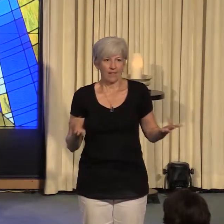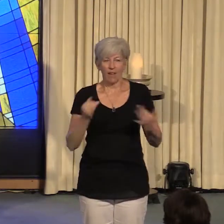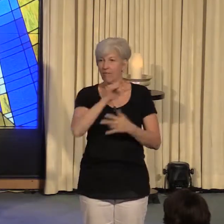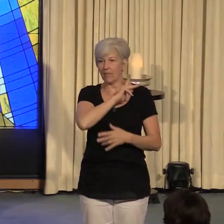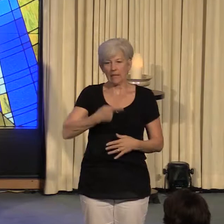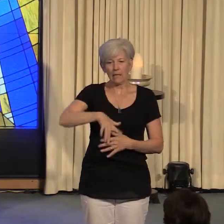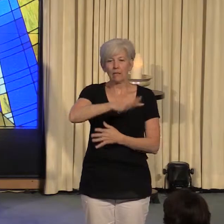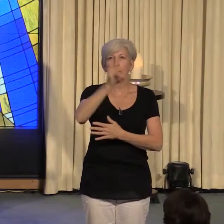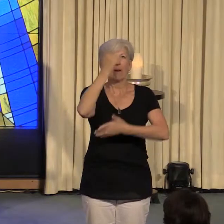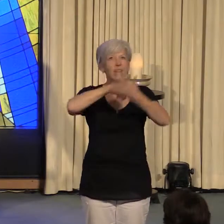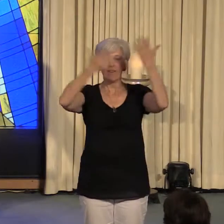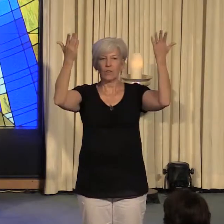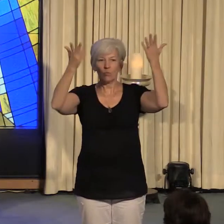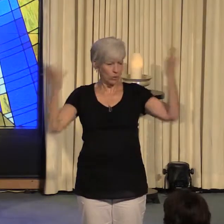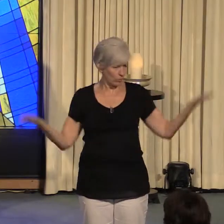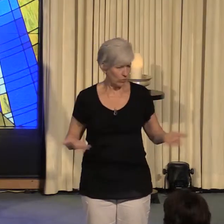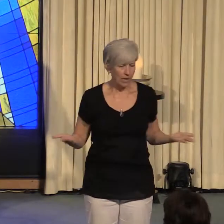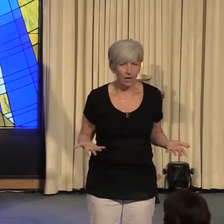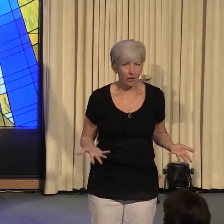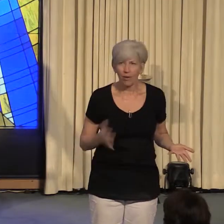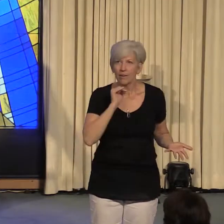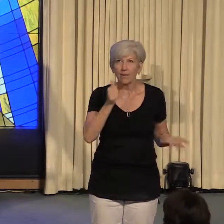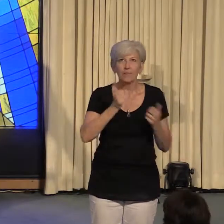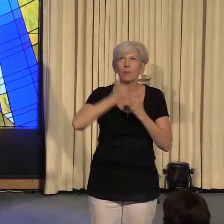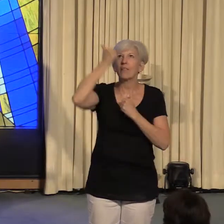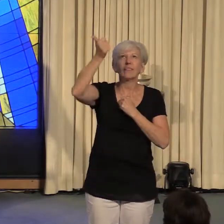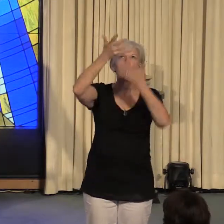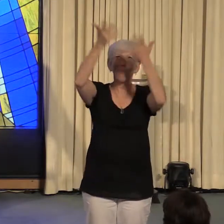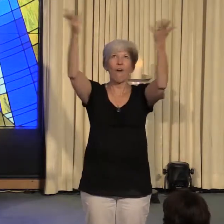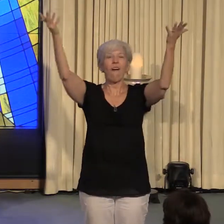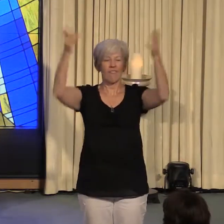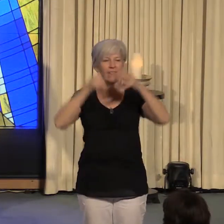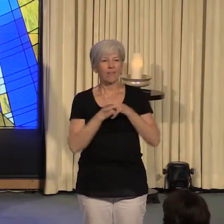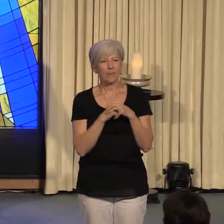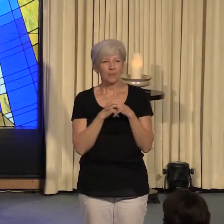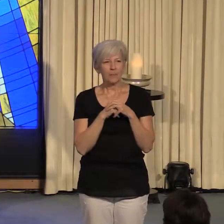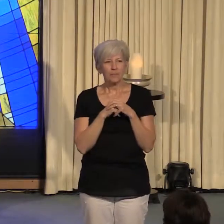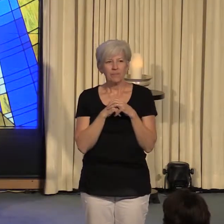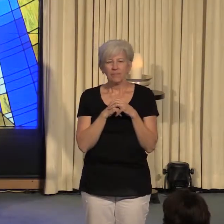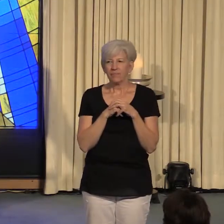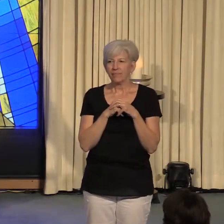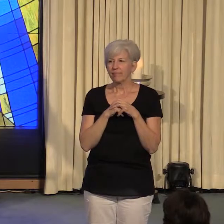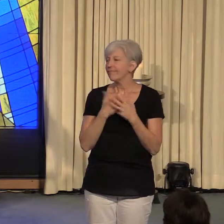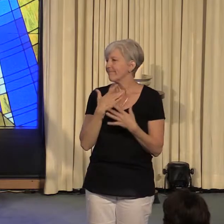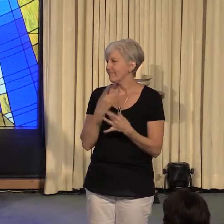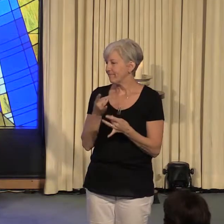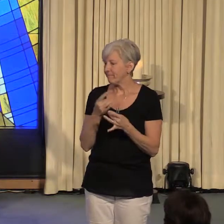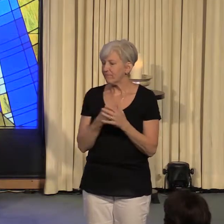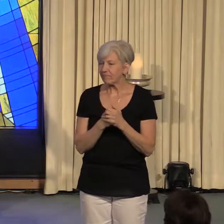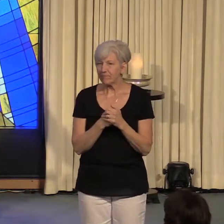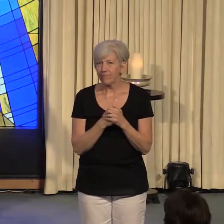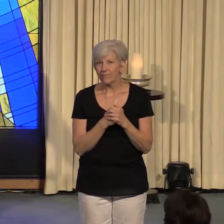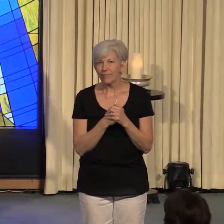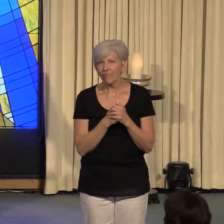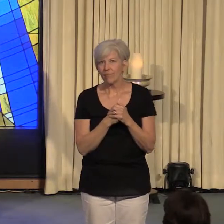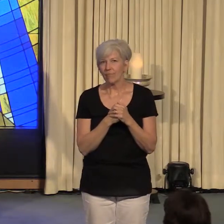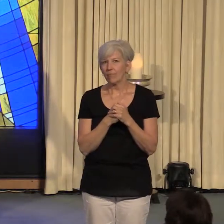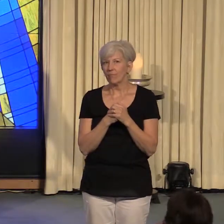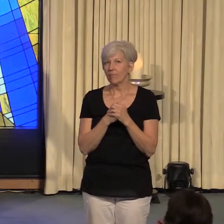not someplace, far off in the sky after we're gone. Interesting side note. Some